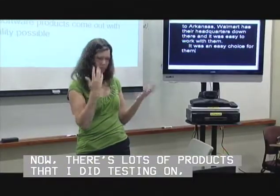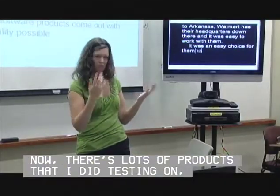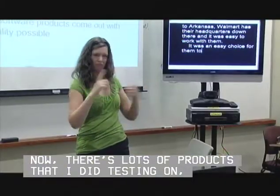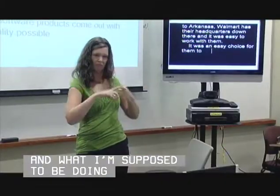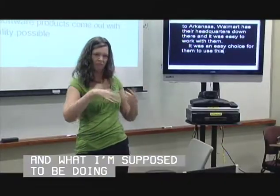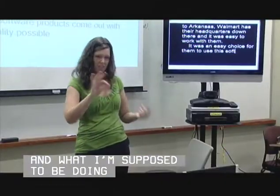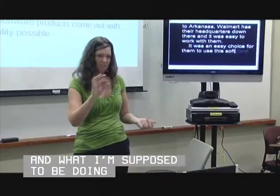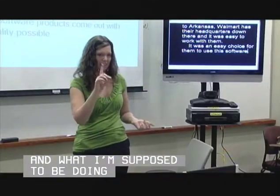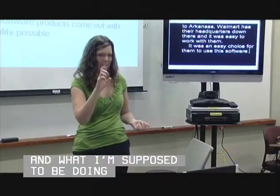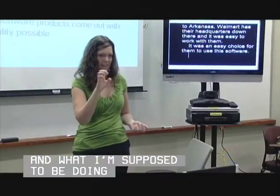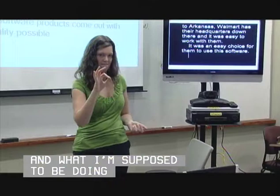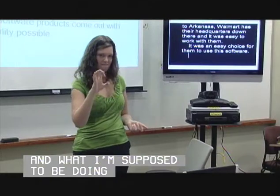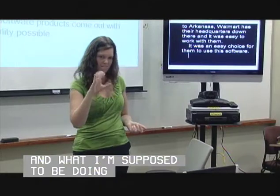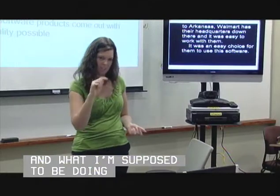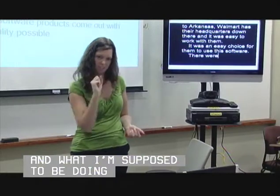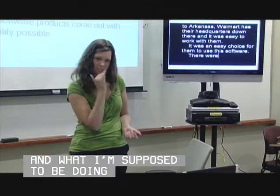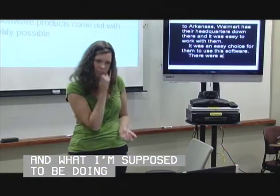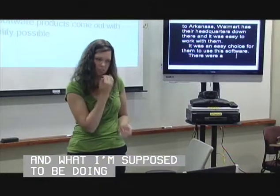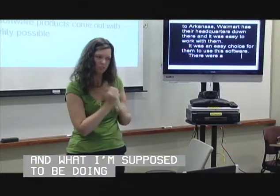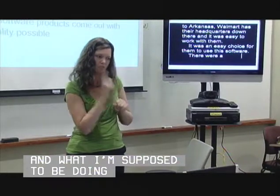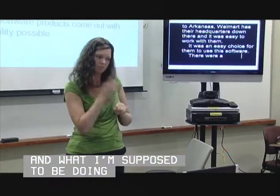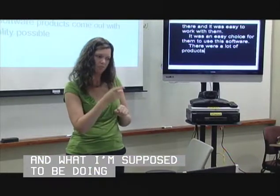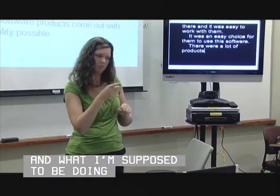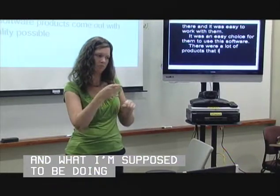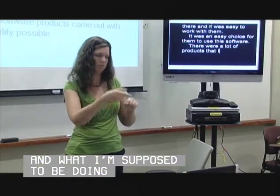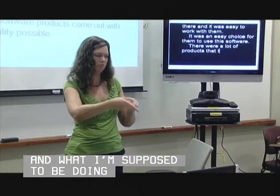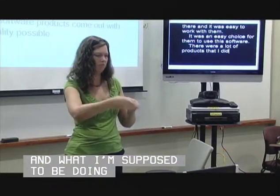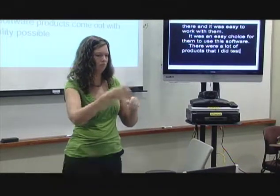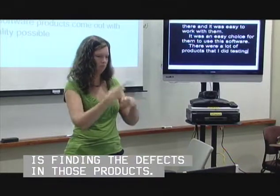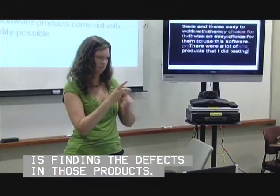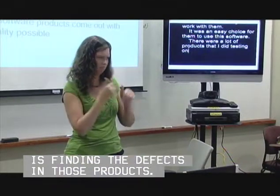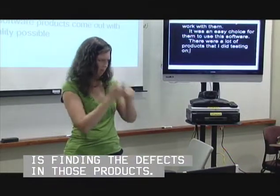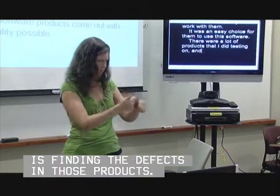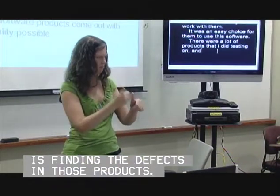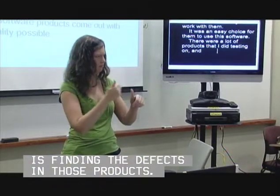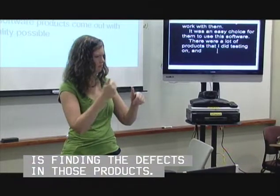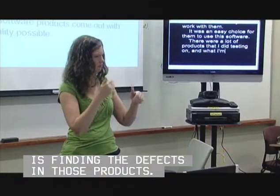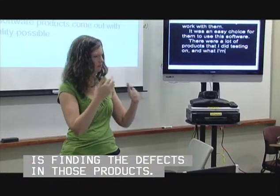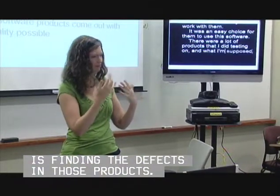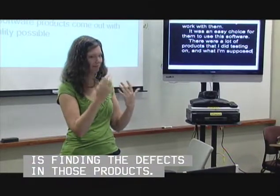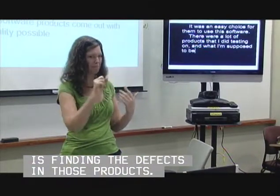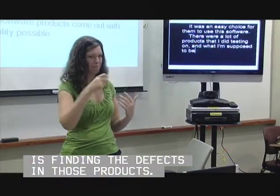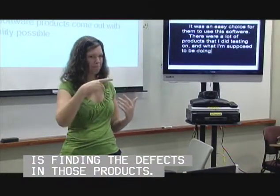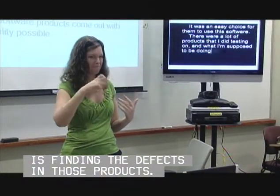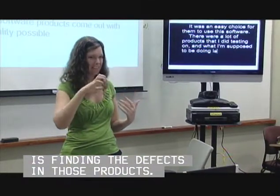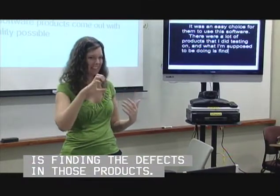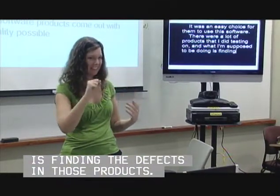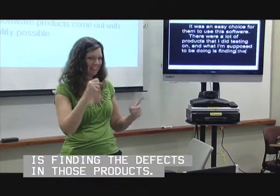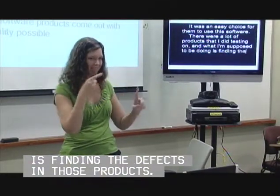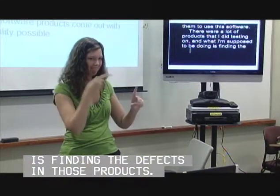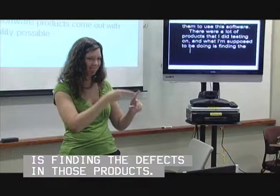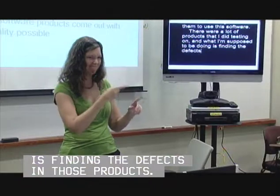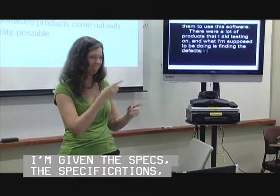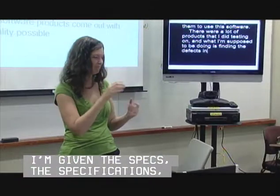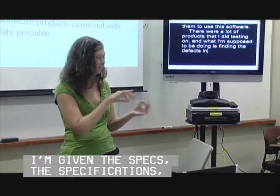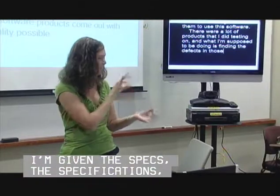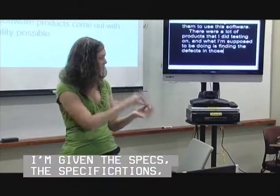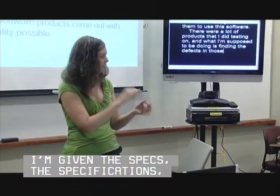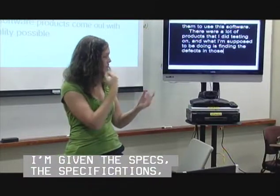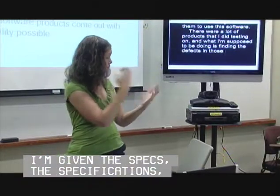on. And what I'm supposed to be doing is finding the defects in those products. I'm